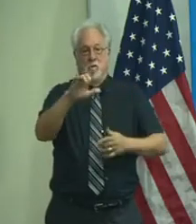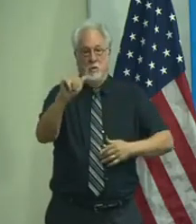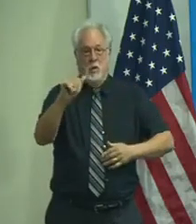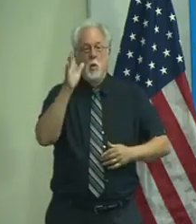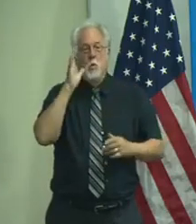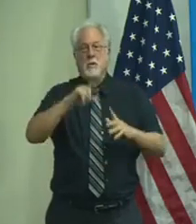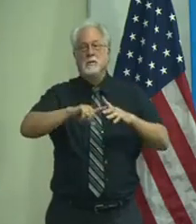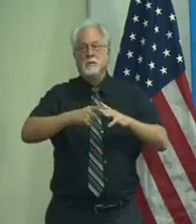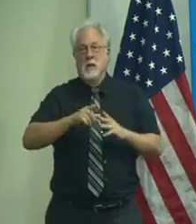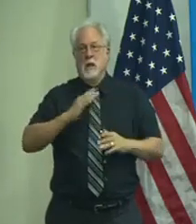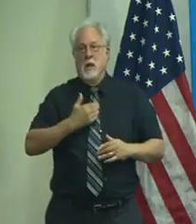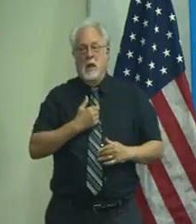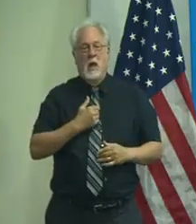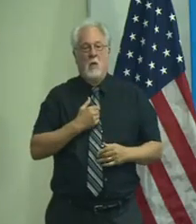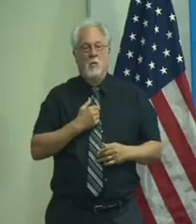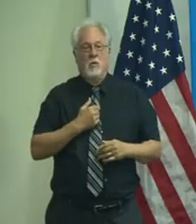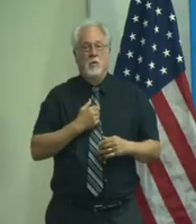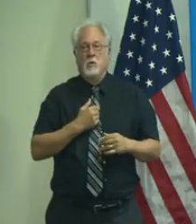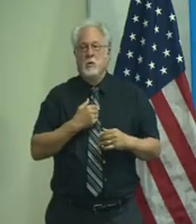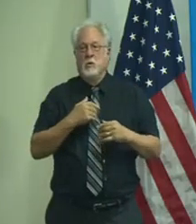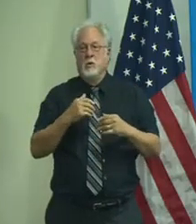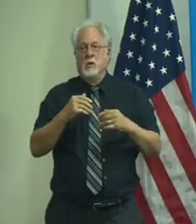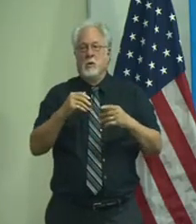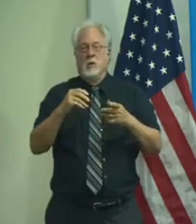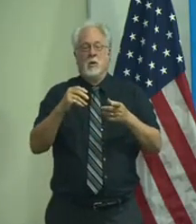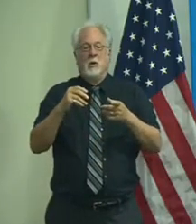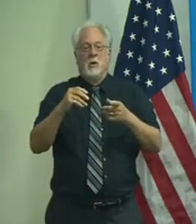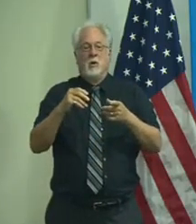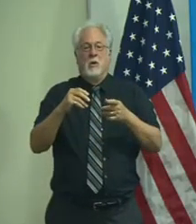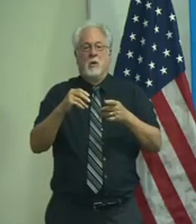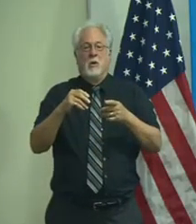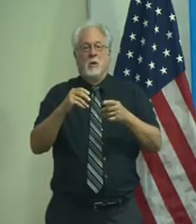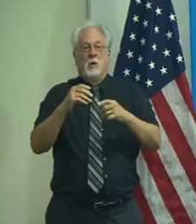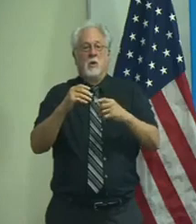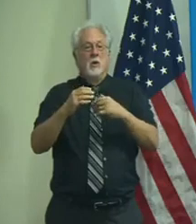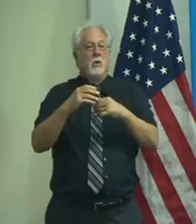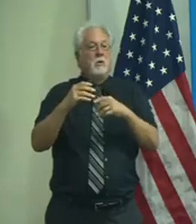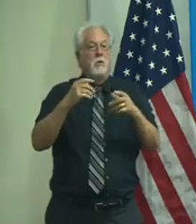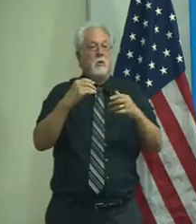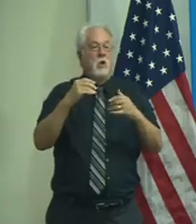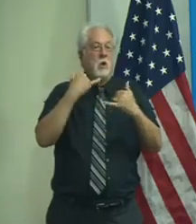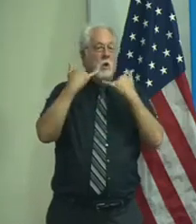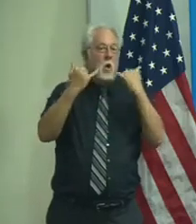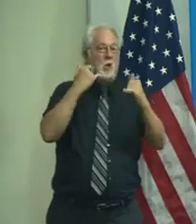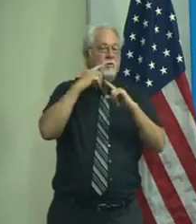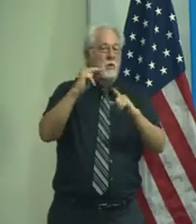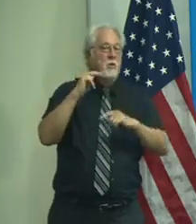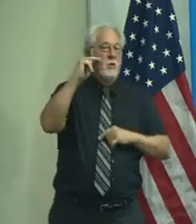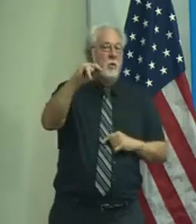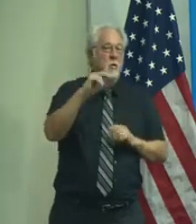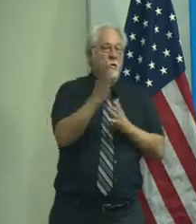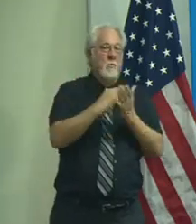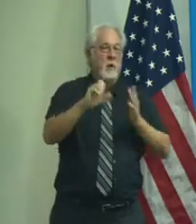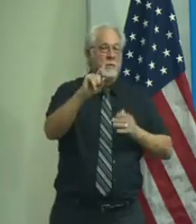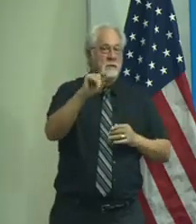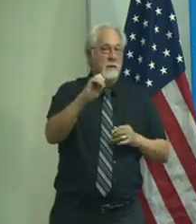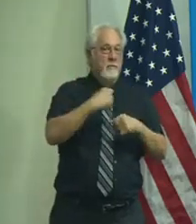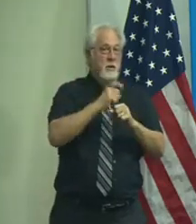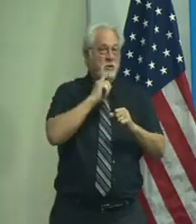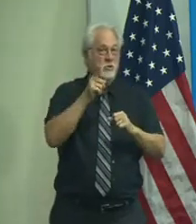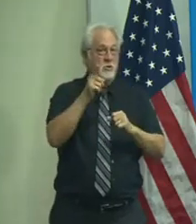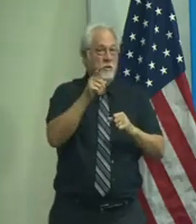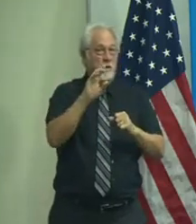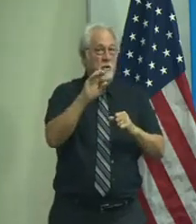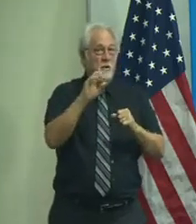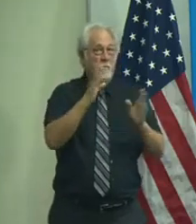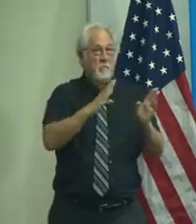will start our calls with the northern portion of the state in terms of their offices of emergency preparedness to make sure that they are